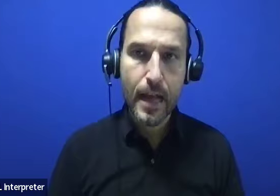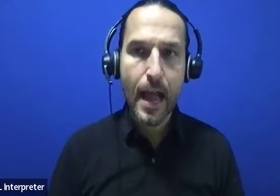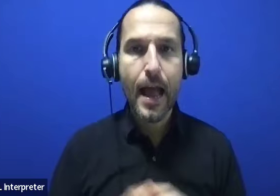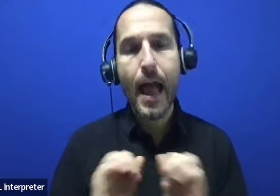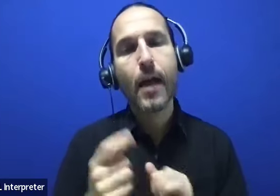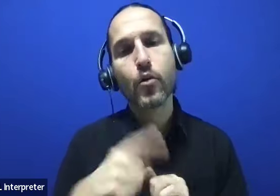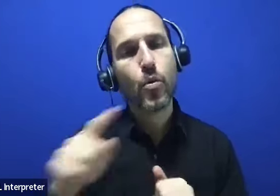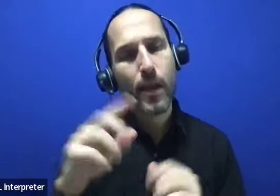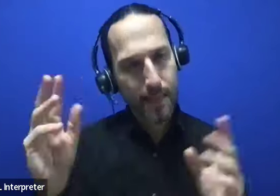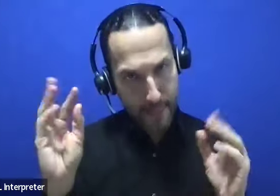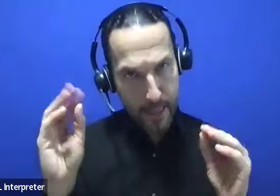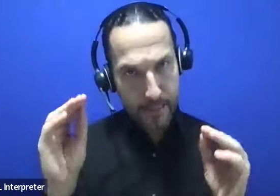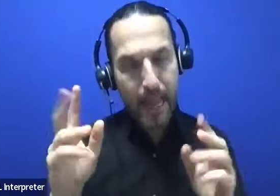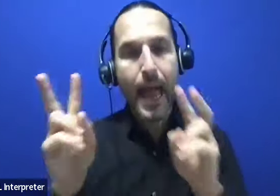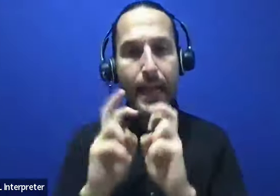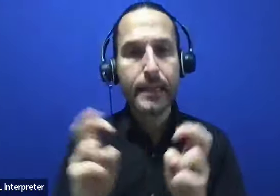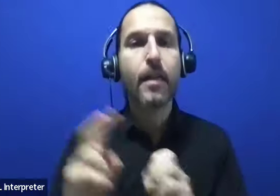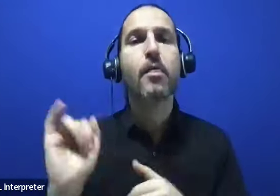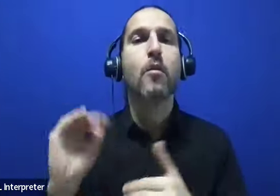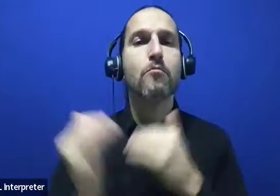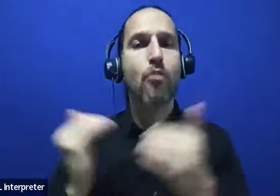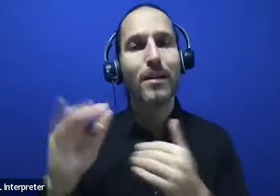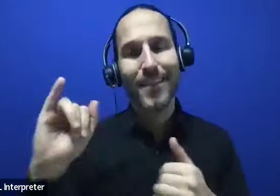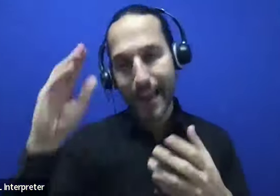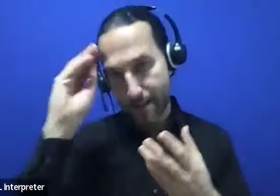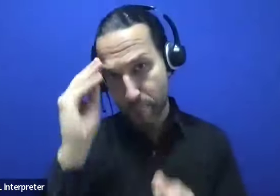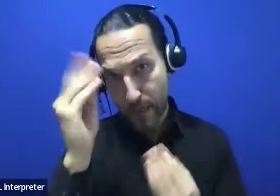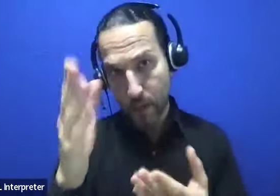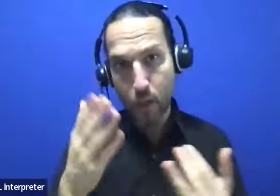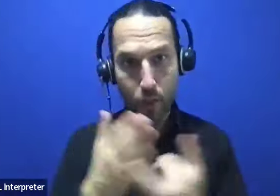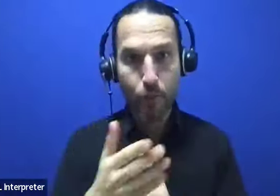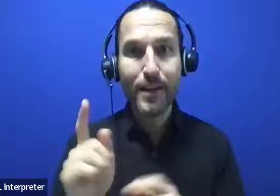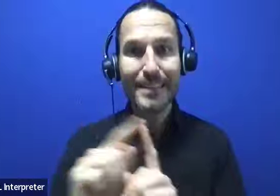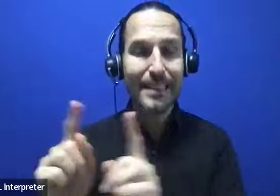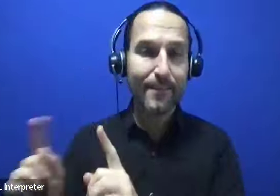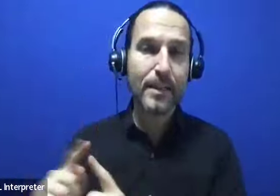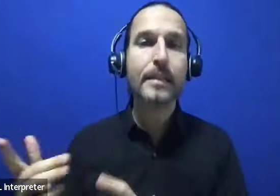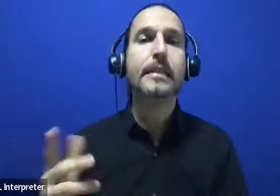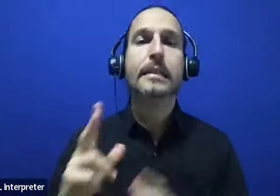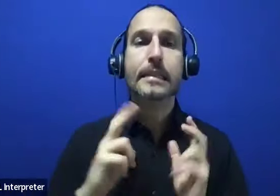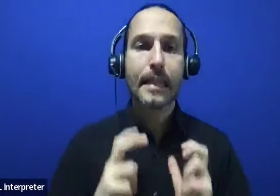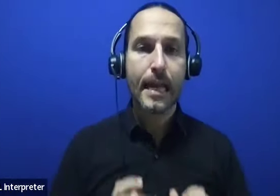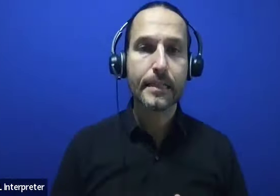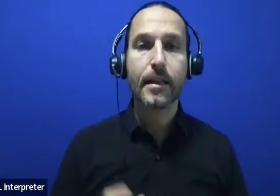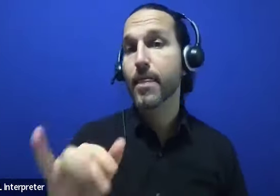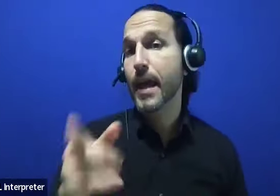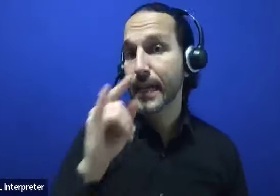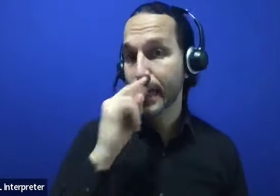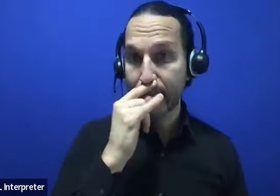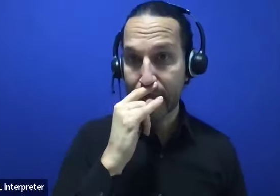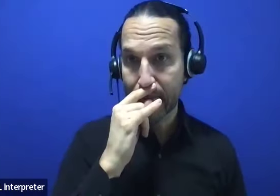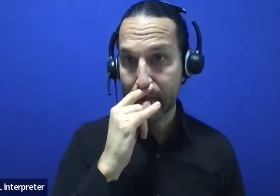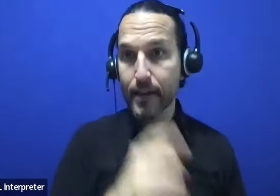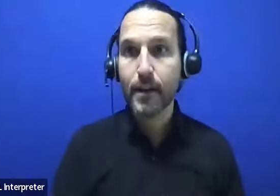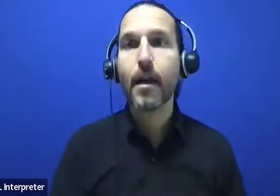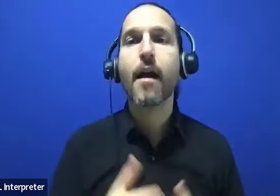how are we thinking and analyzing and processing information through the tactile sense? This kid in the picture